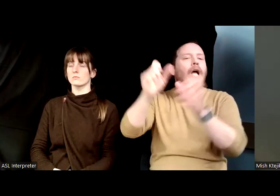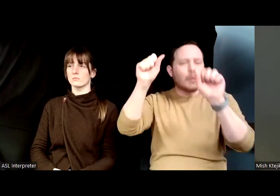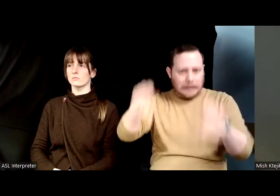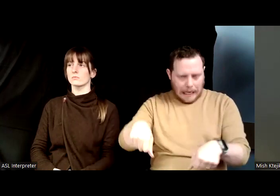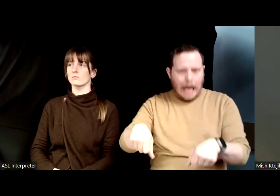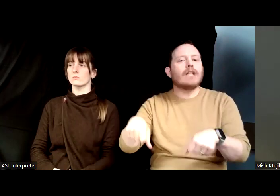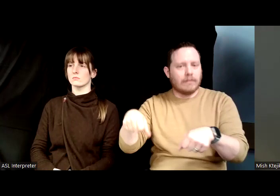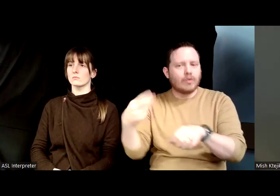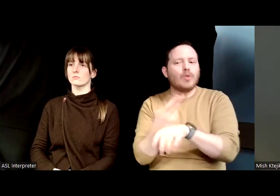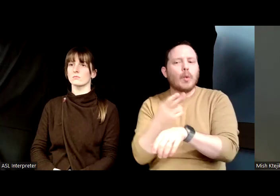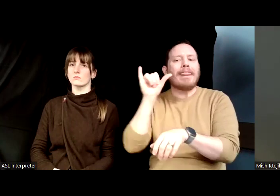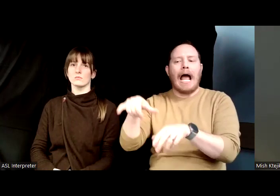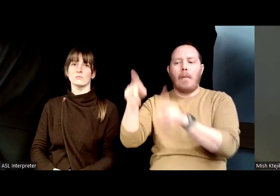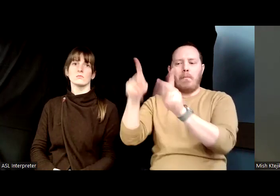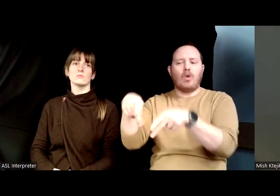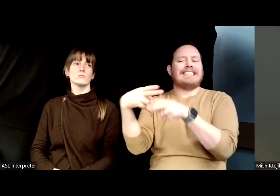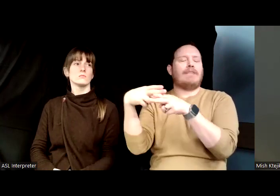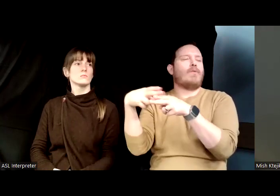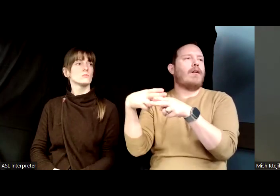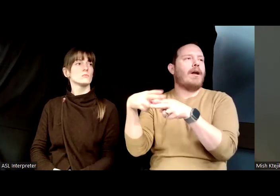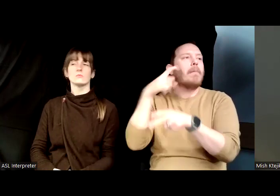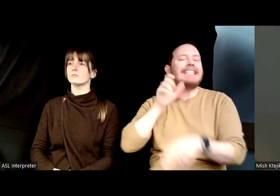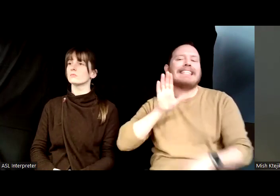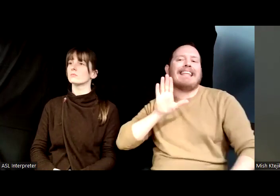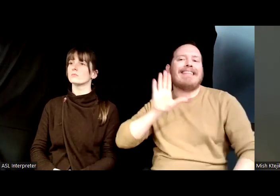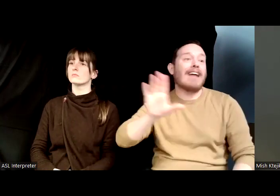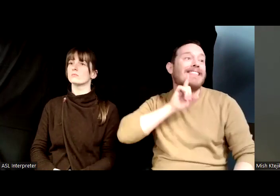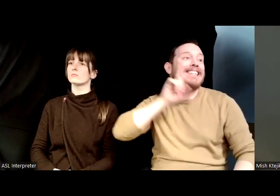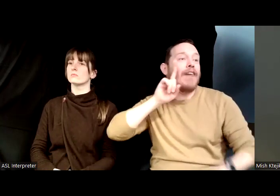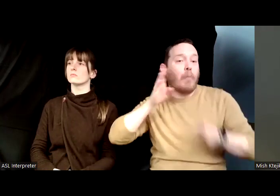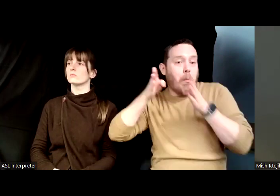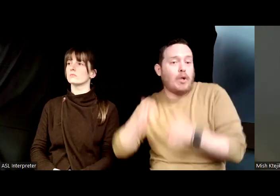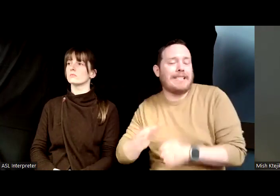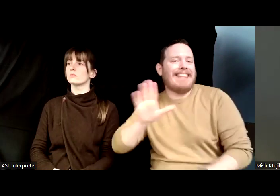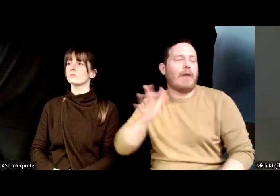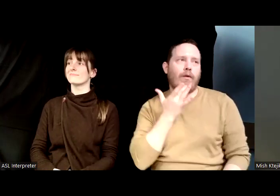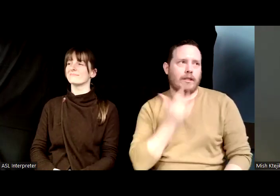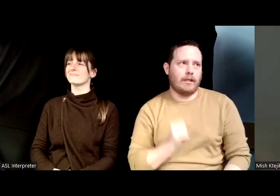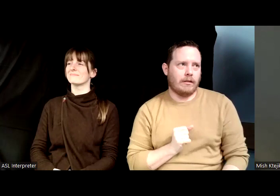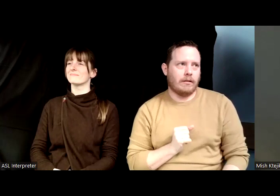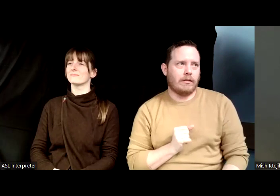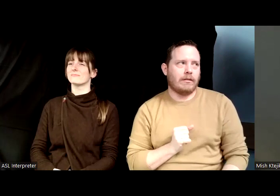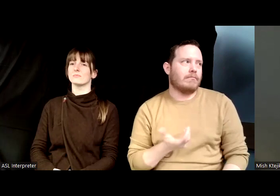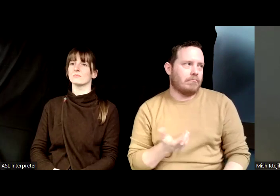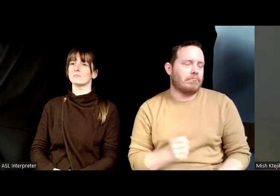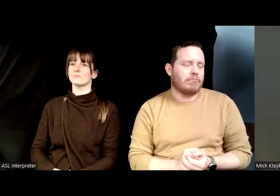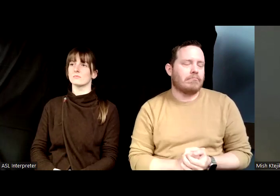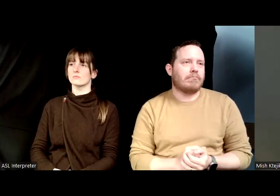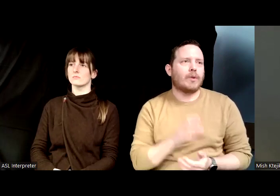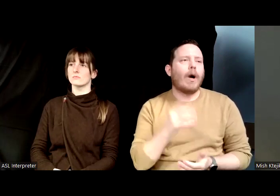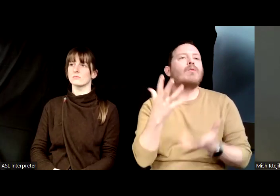CCO approved that if that would be permitted to use that person just temporarily because it's the deaf person's